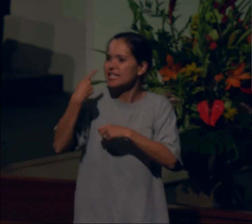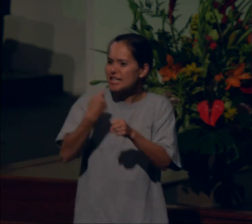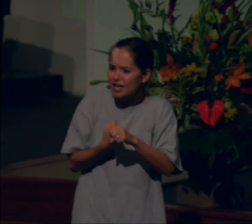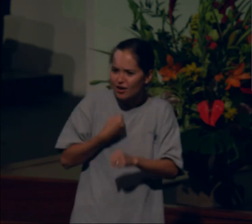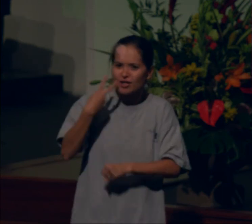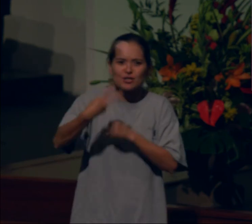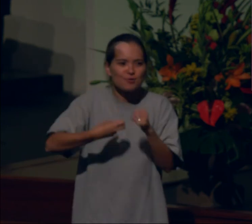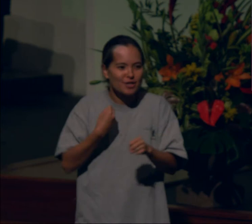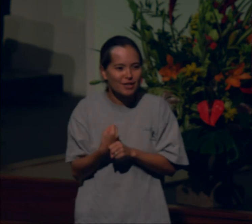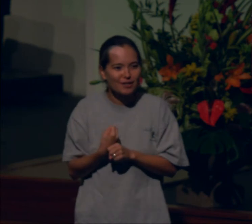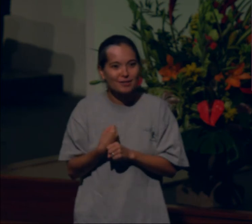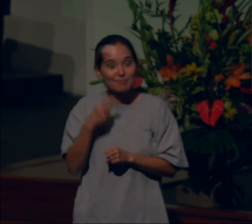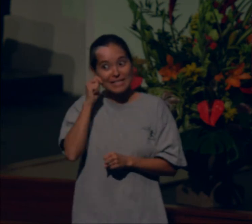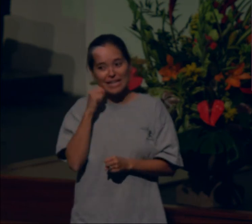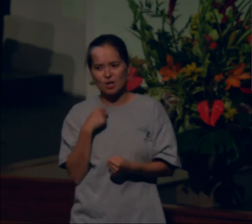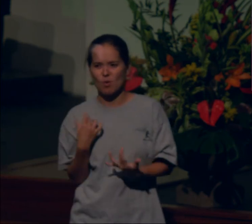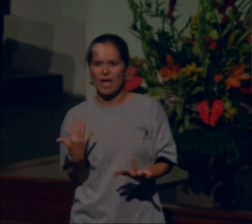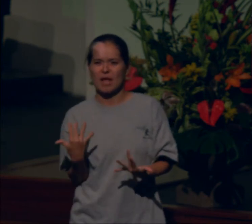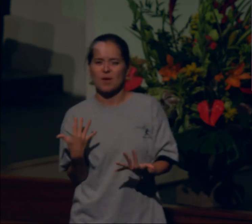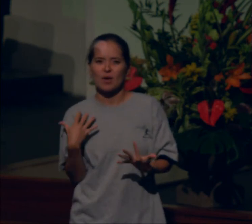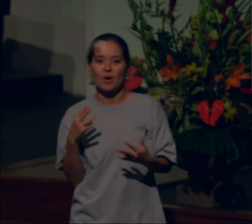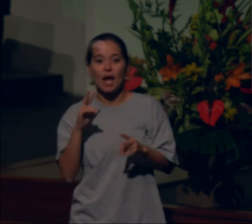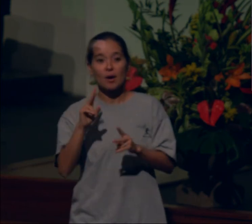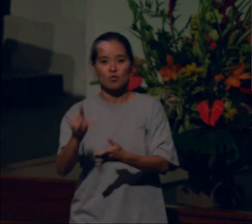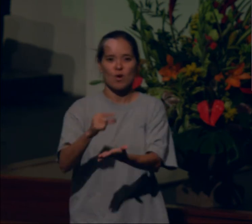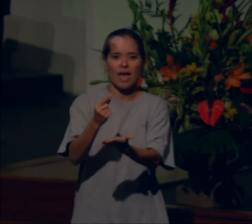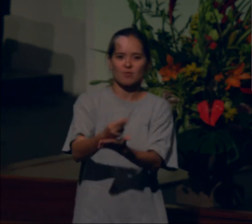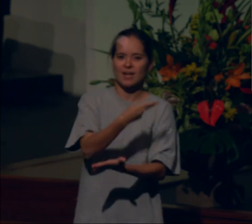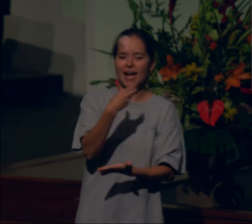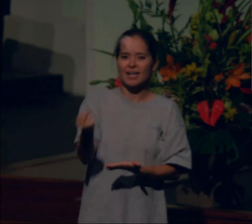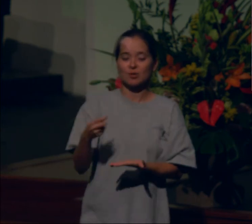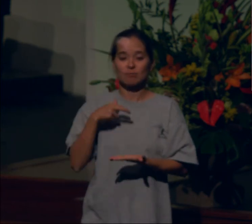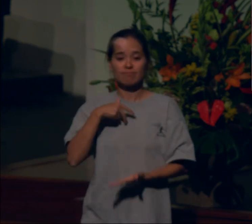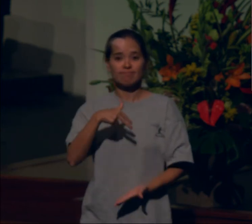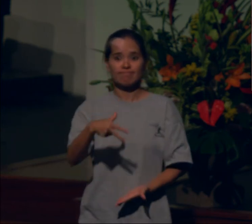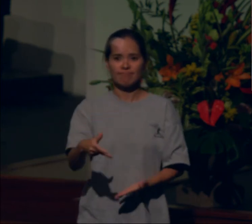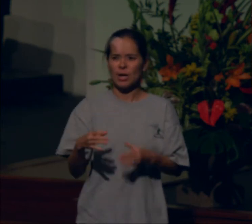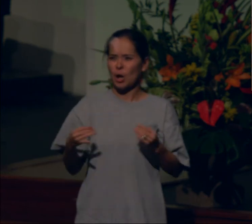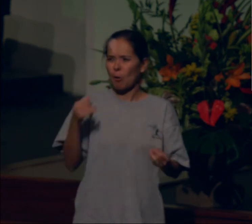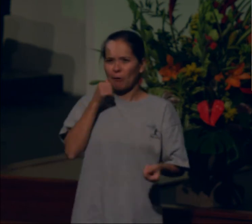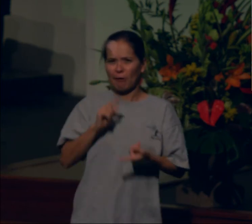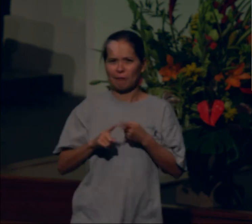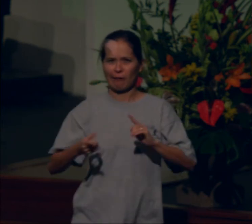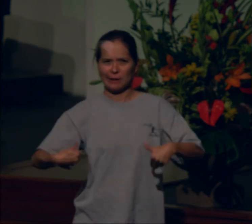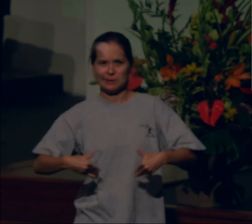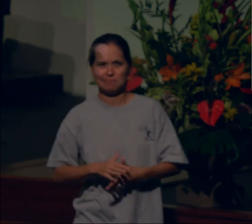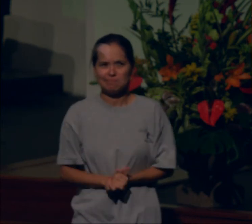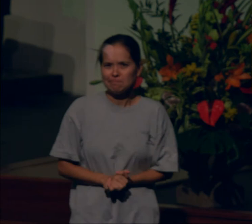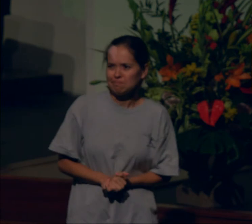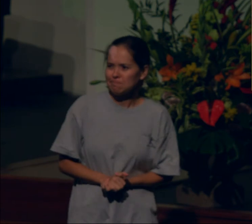year. And I'm walking down the aisle of graduating high school and I don't even have a girlfriend.